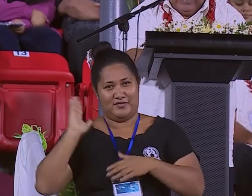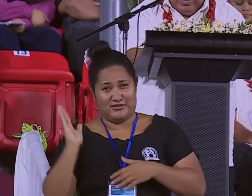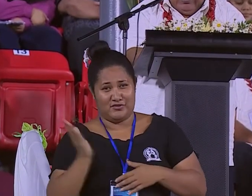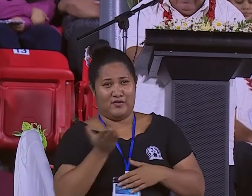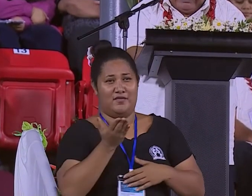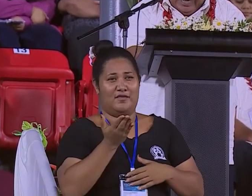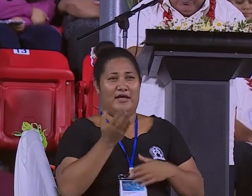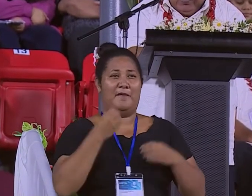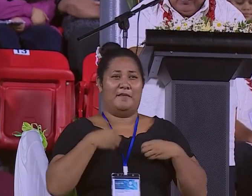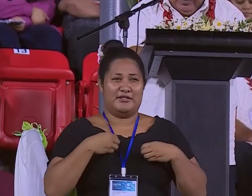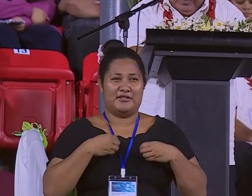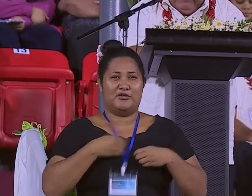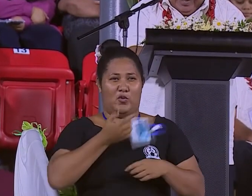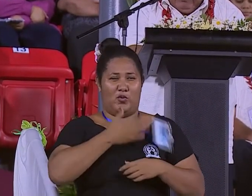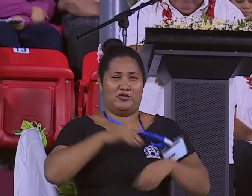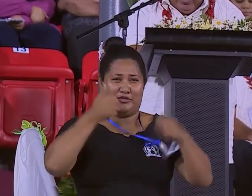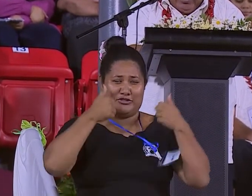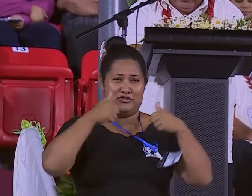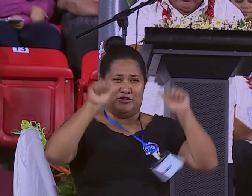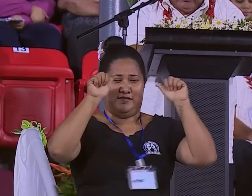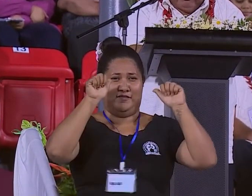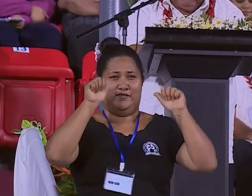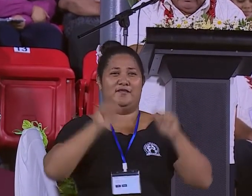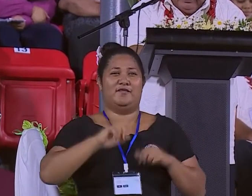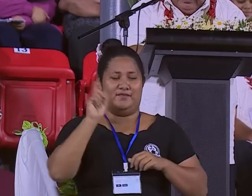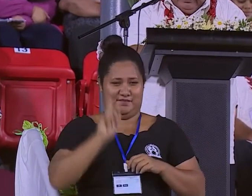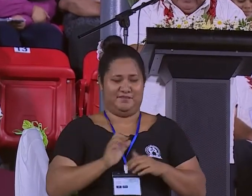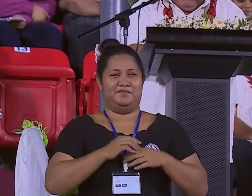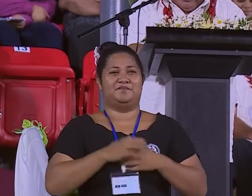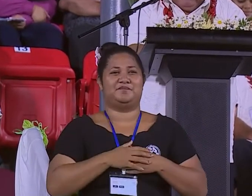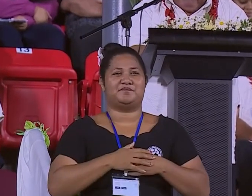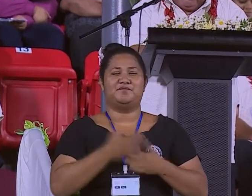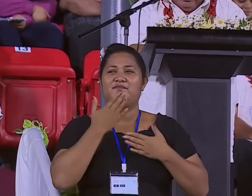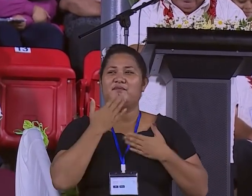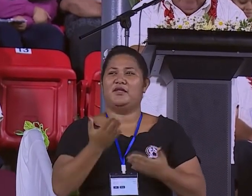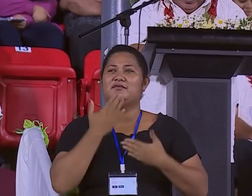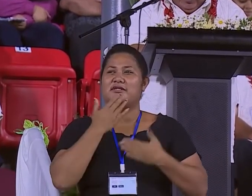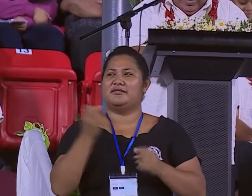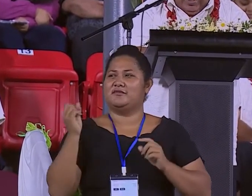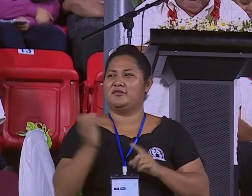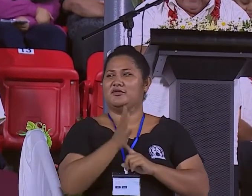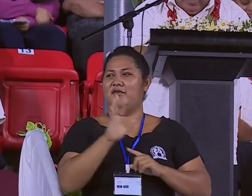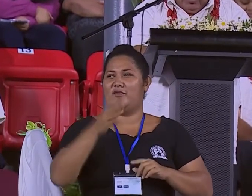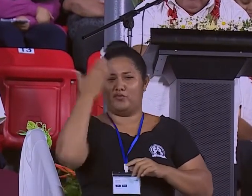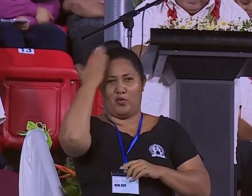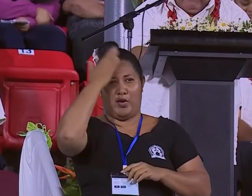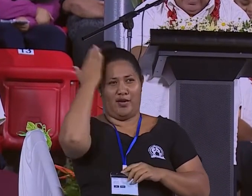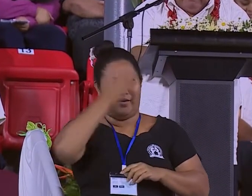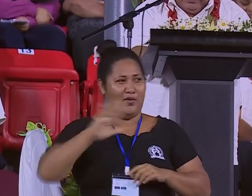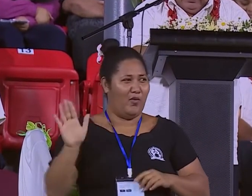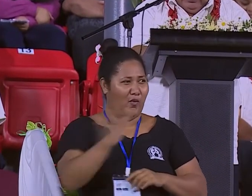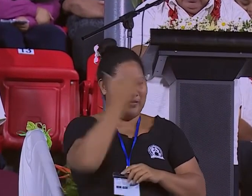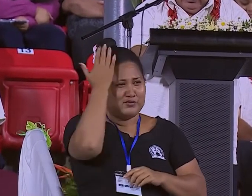ya sao e matau le fa moe moe ole atunu. Fa fitai fa pitoa mo a onga a o